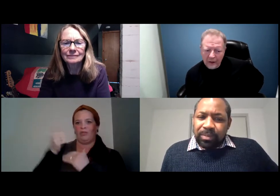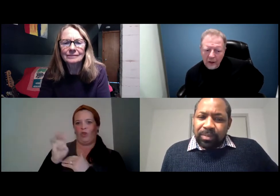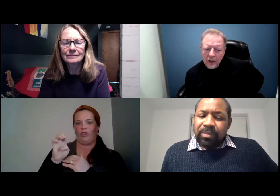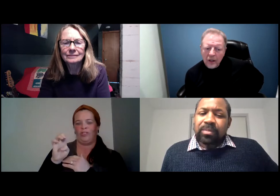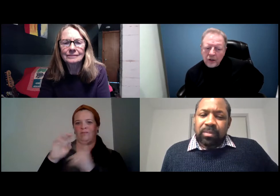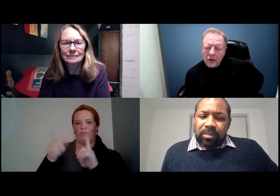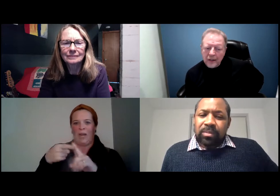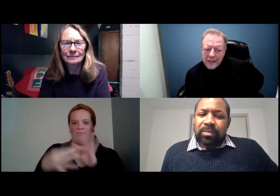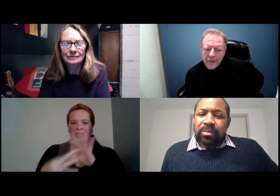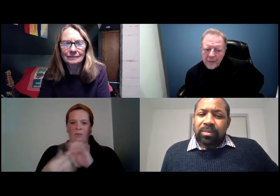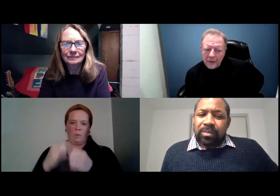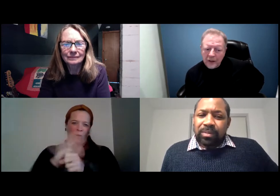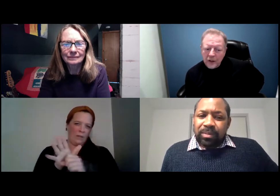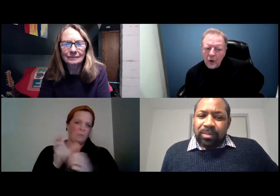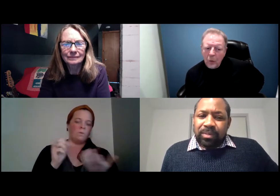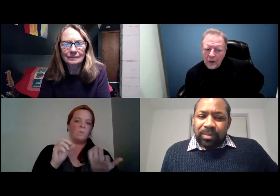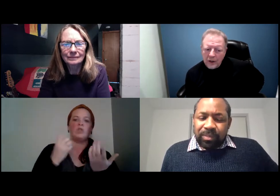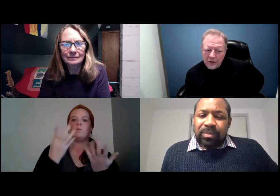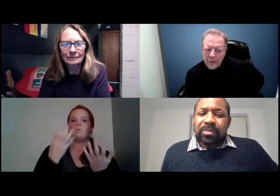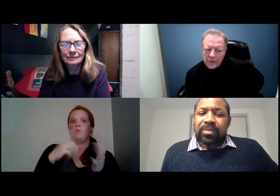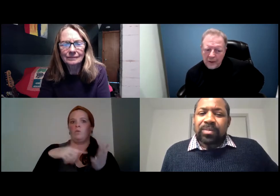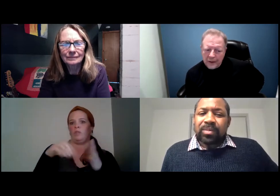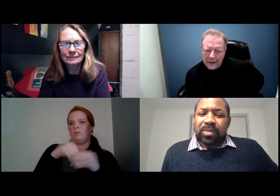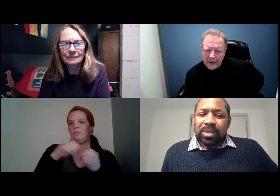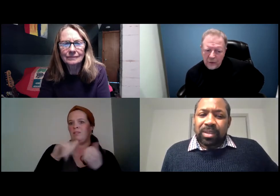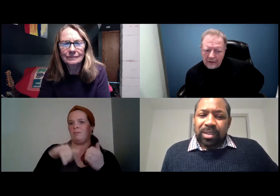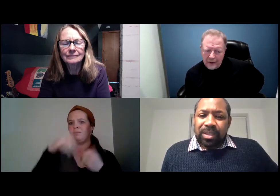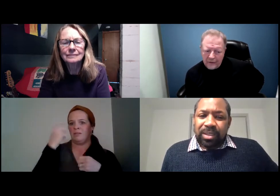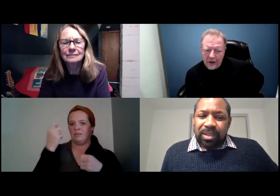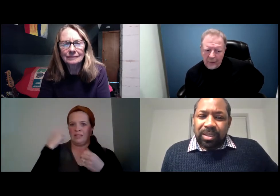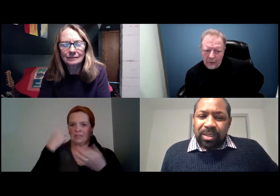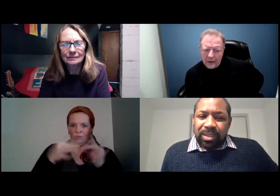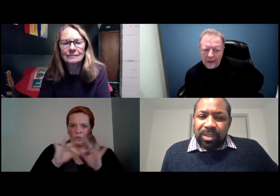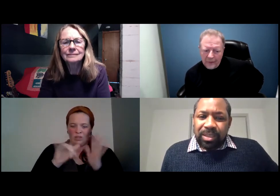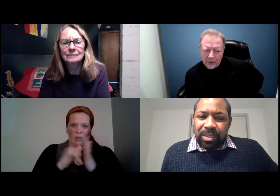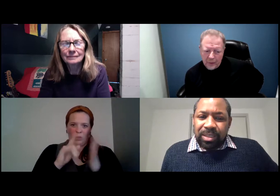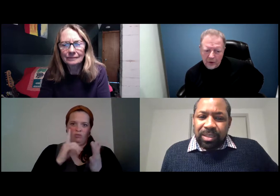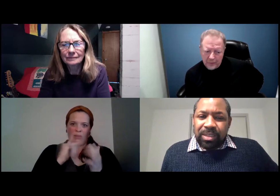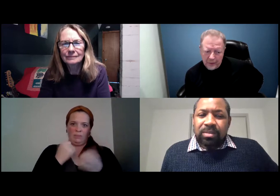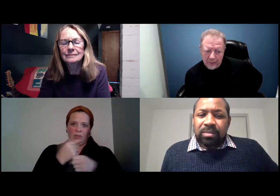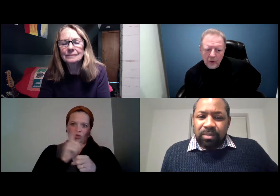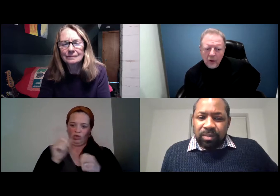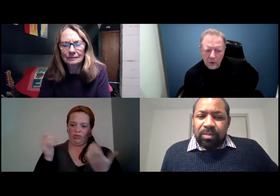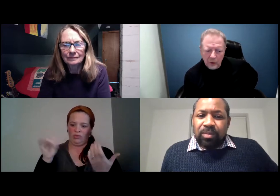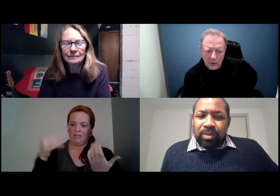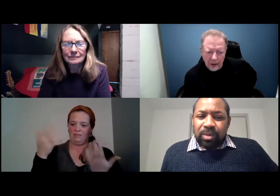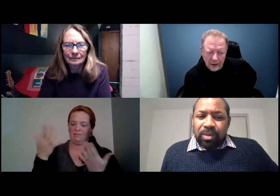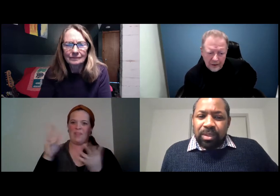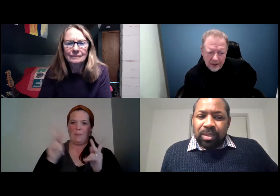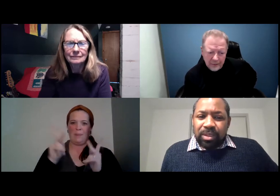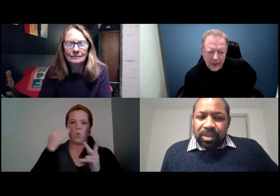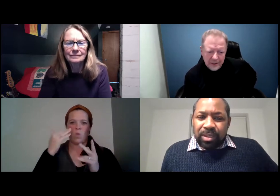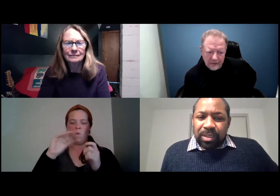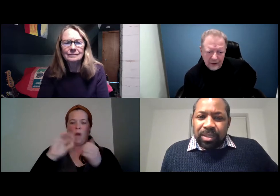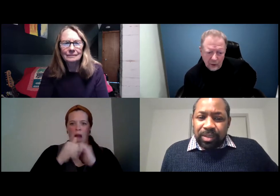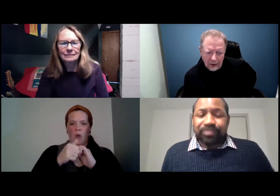of it. And so these people need to know what their responsibility is when they're in an environment where they've been exposed to people who